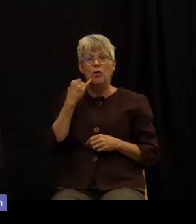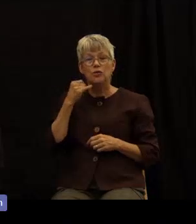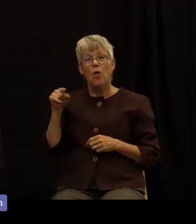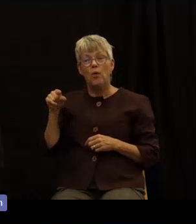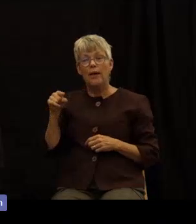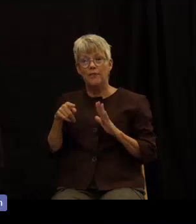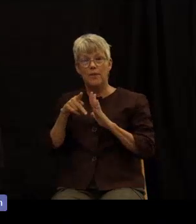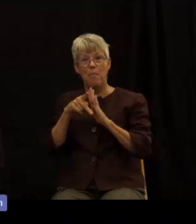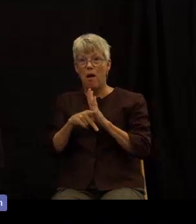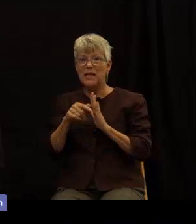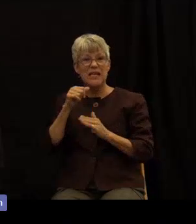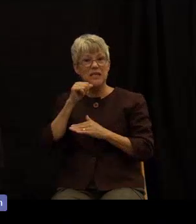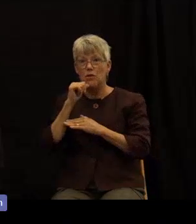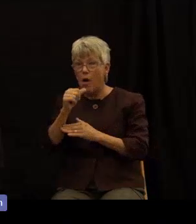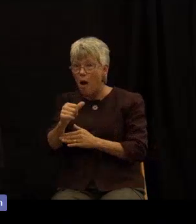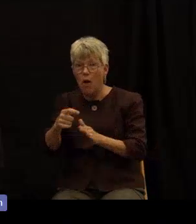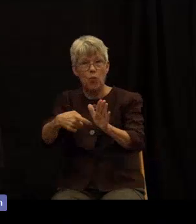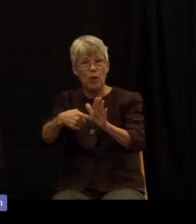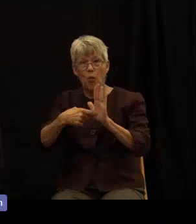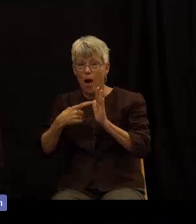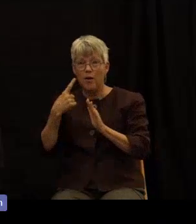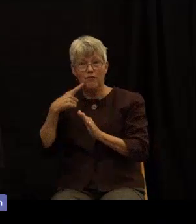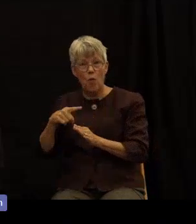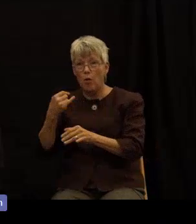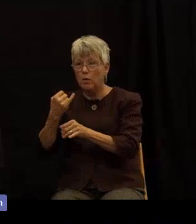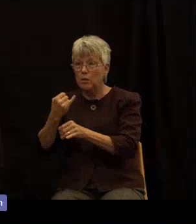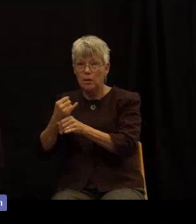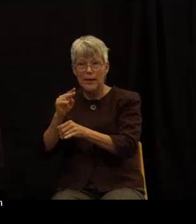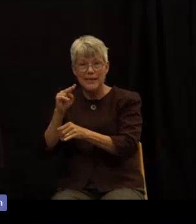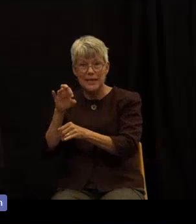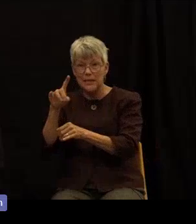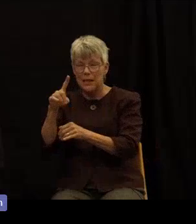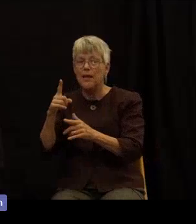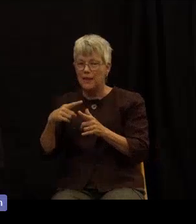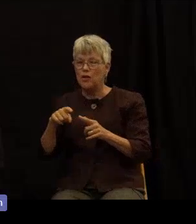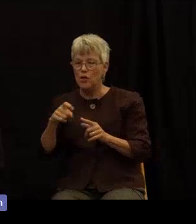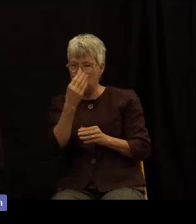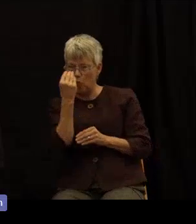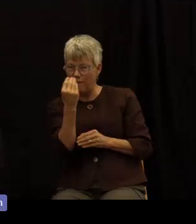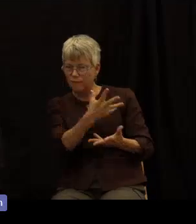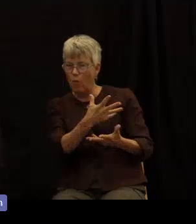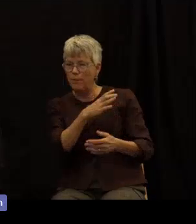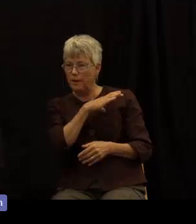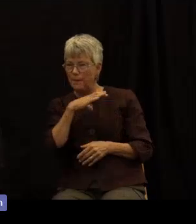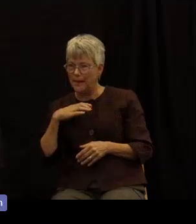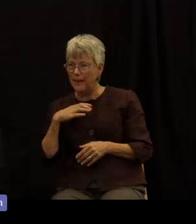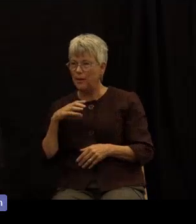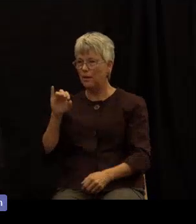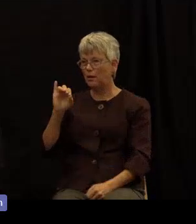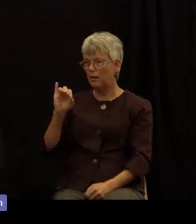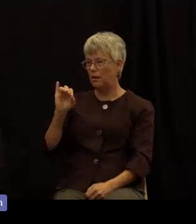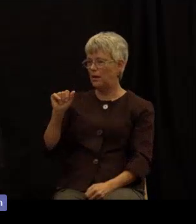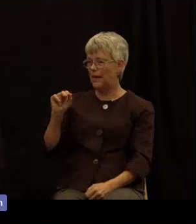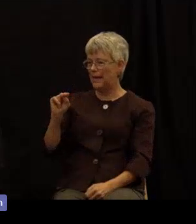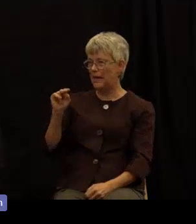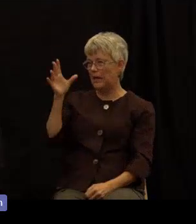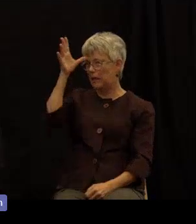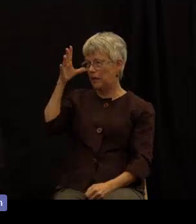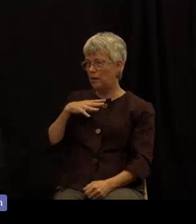at all for NCSD, to let your committee know that. So if you can give some thought as to whether or not the board should